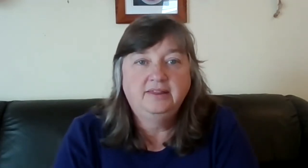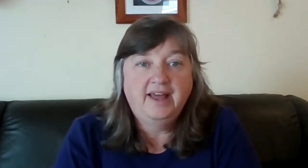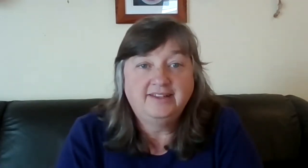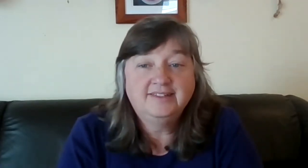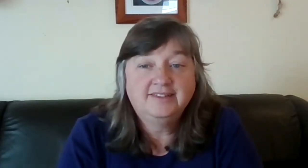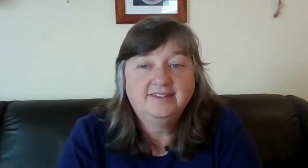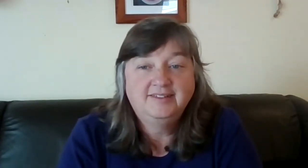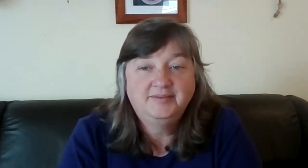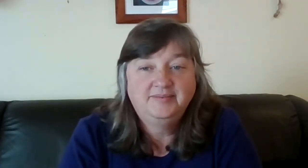Lettuce,